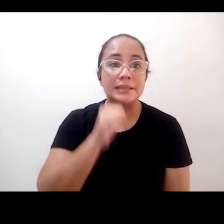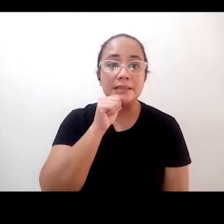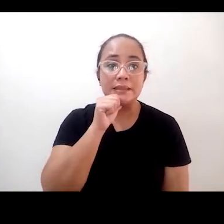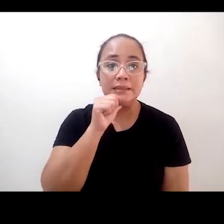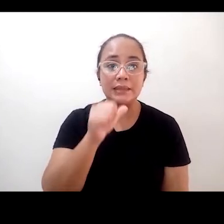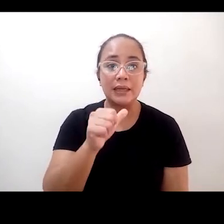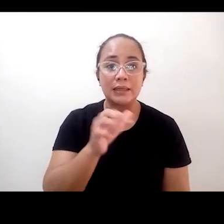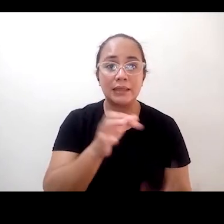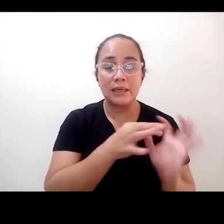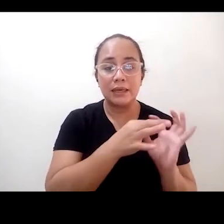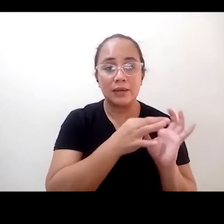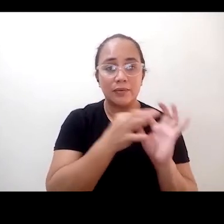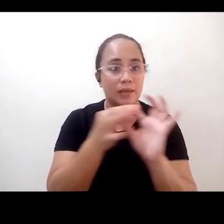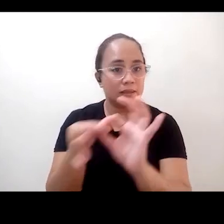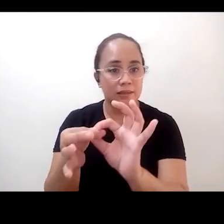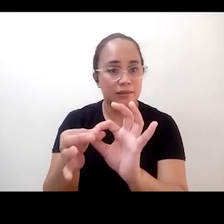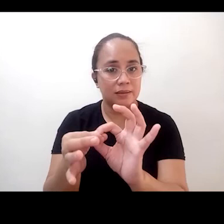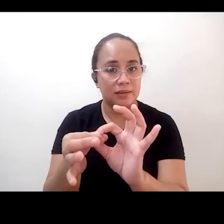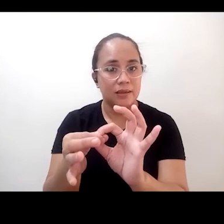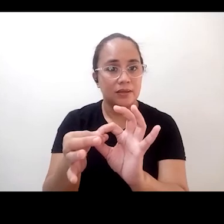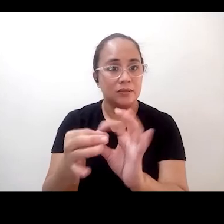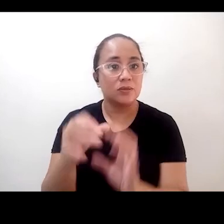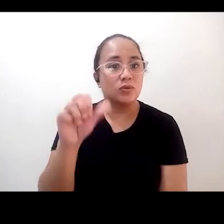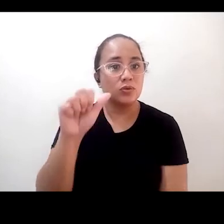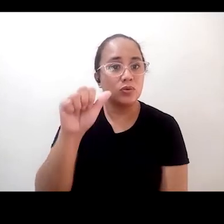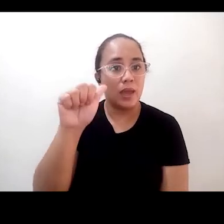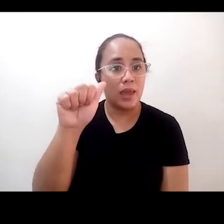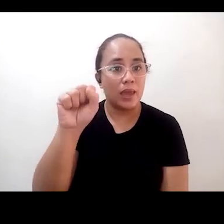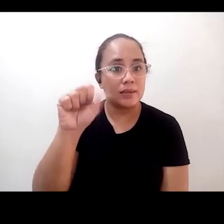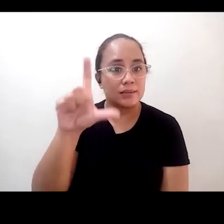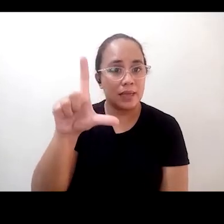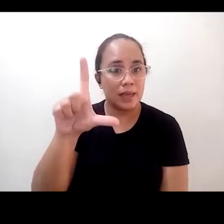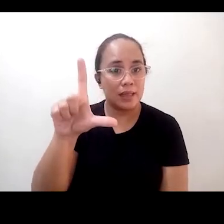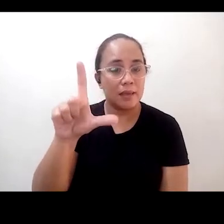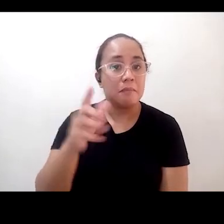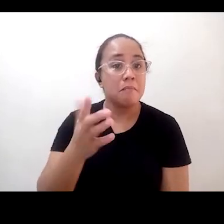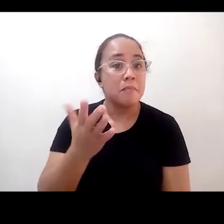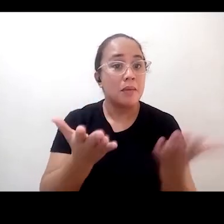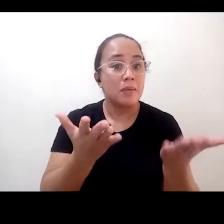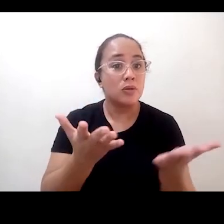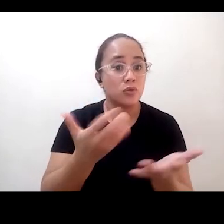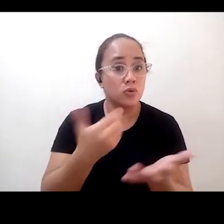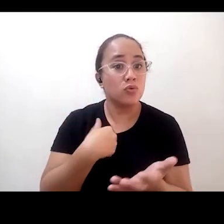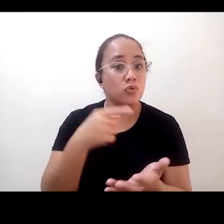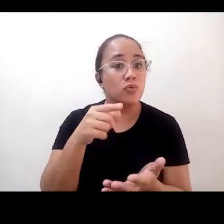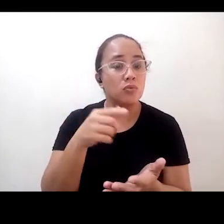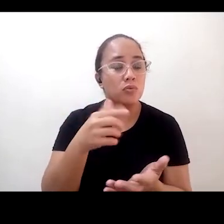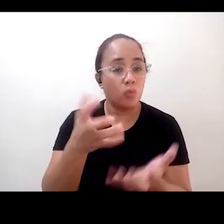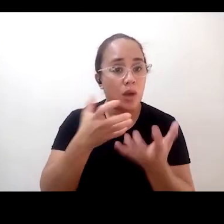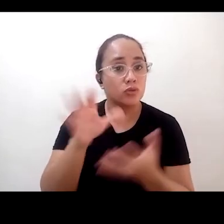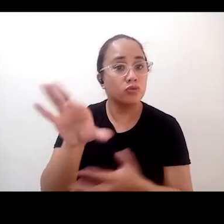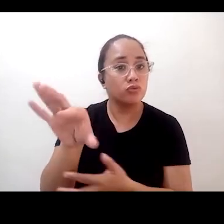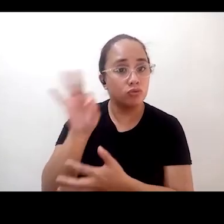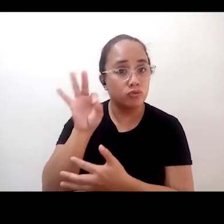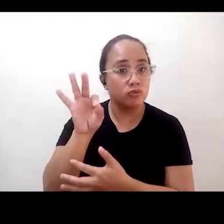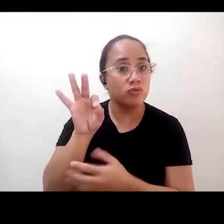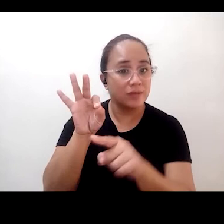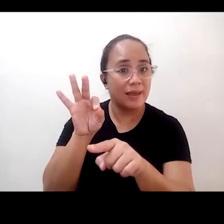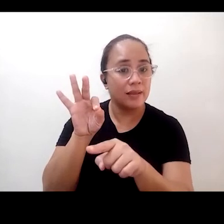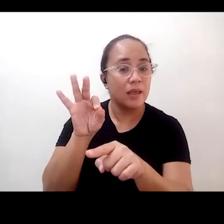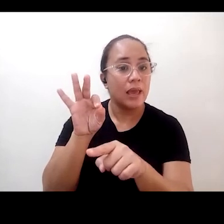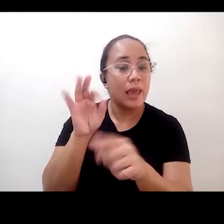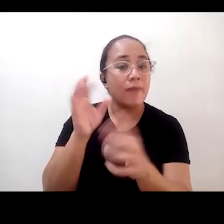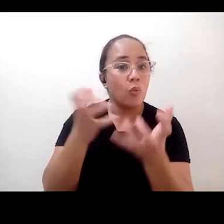not closely related to ASL sign, you may want to pick those if you want to promote the use of FSL.